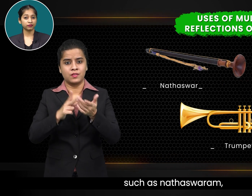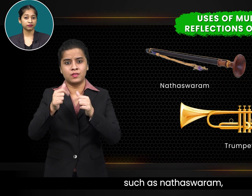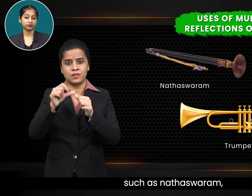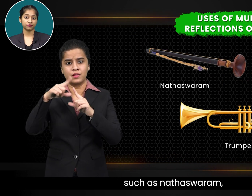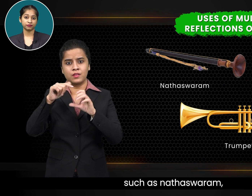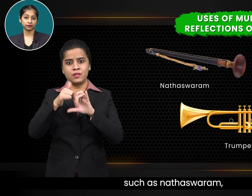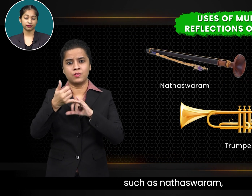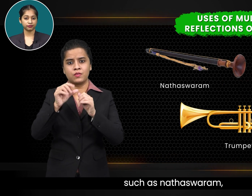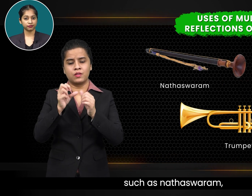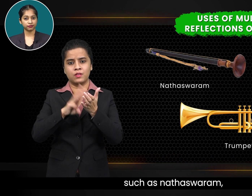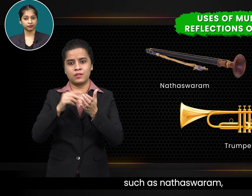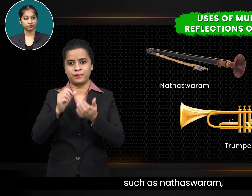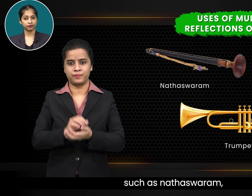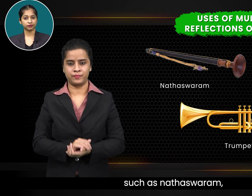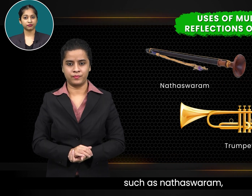nadaswaram,